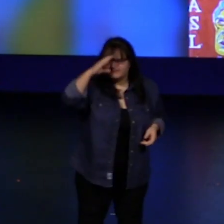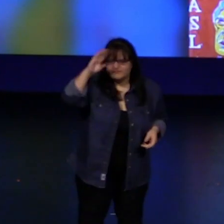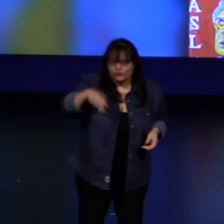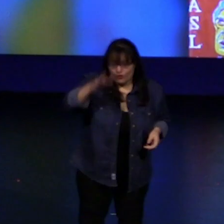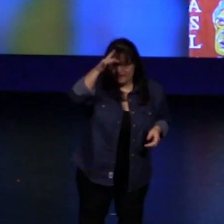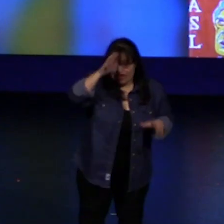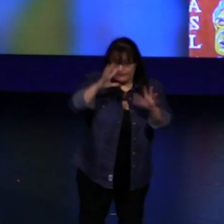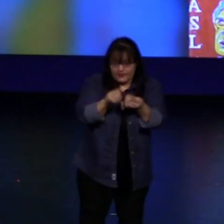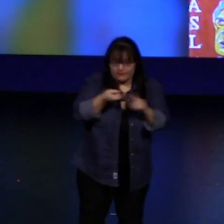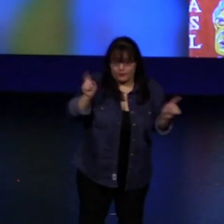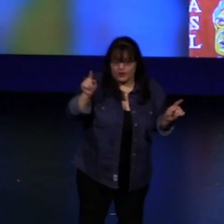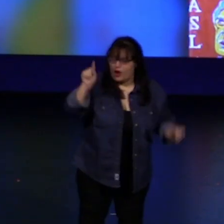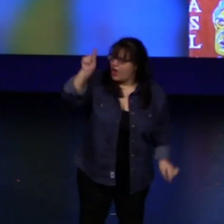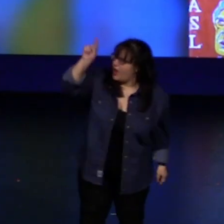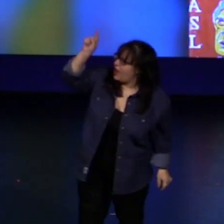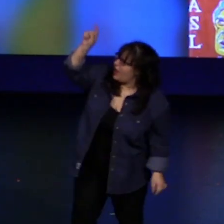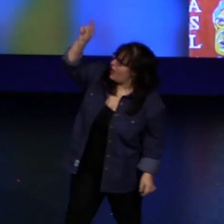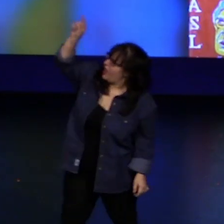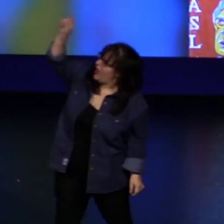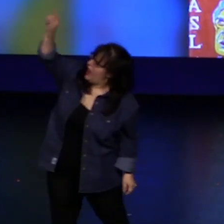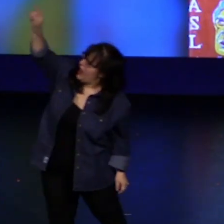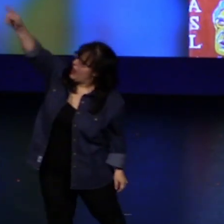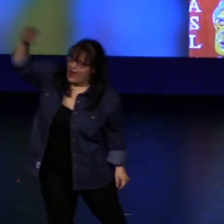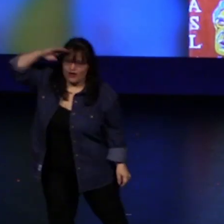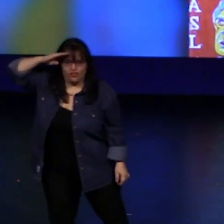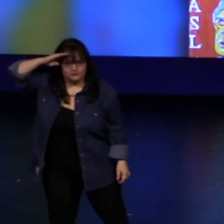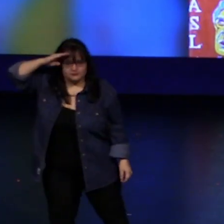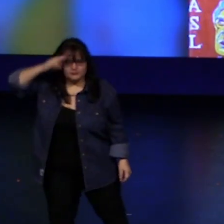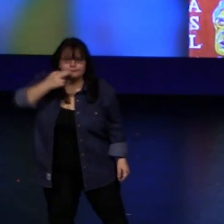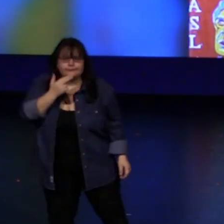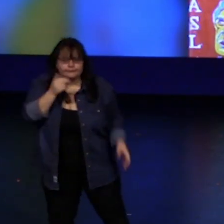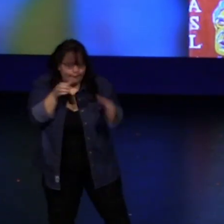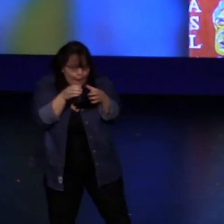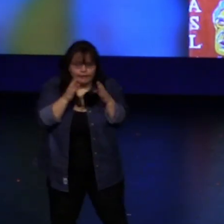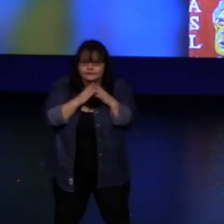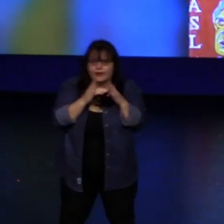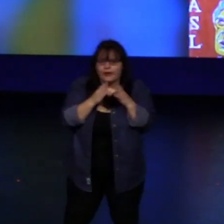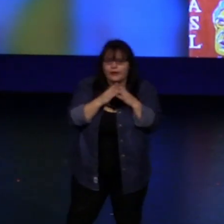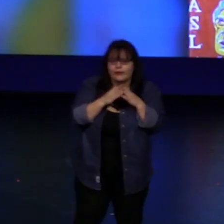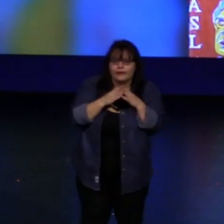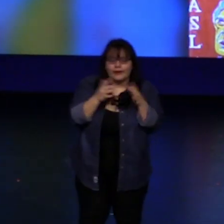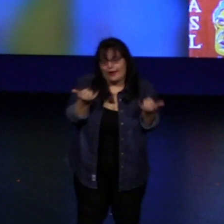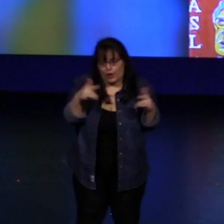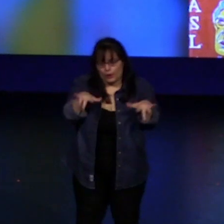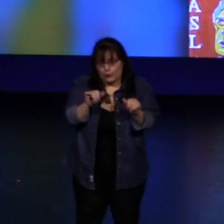I've been told that the small village my father's family came from in Ireland, practically deserted